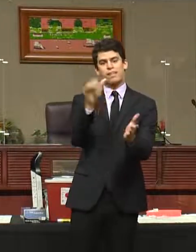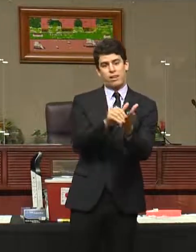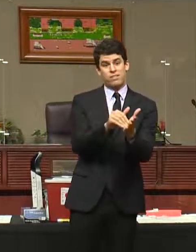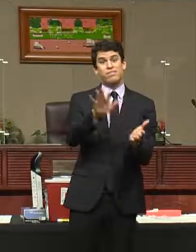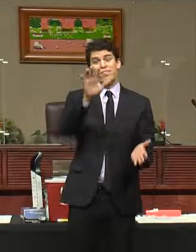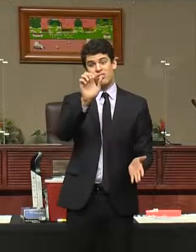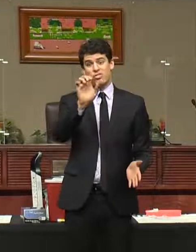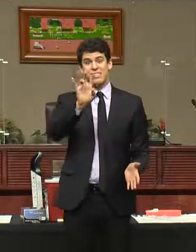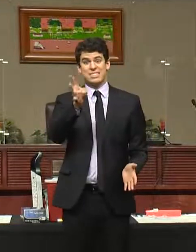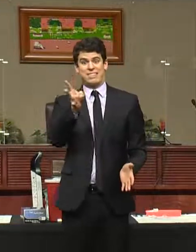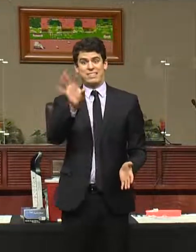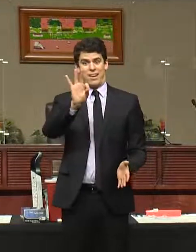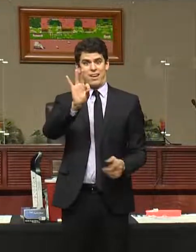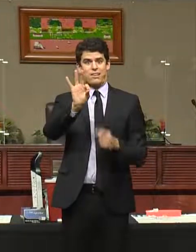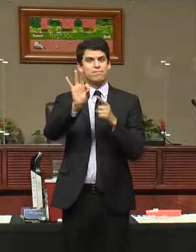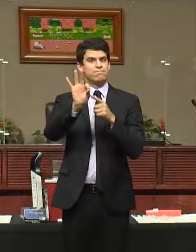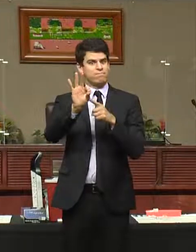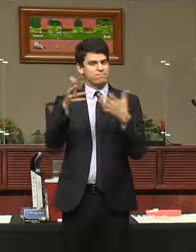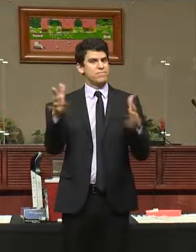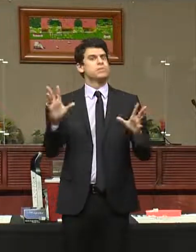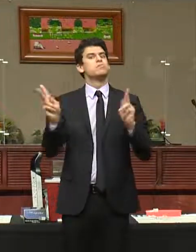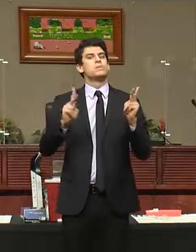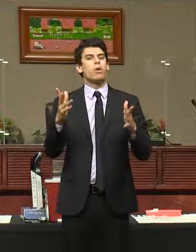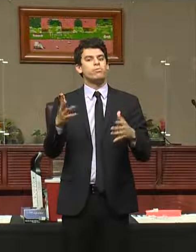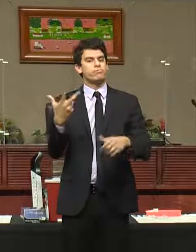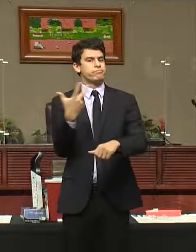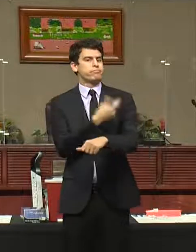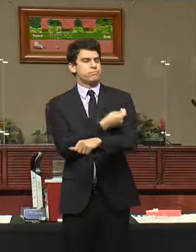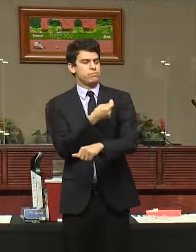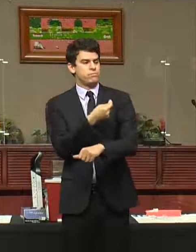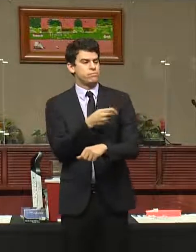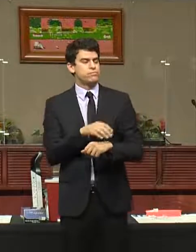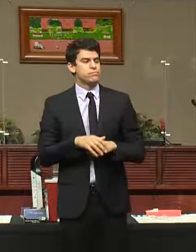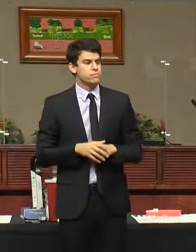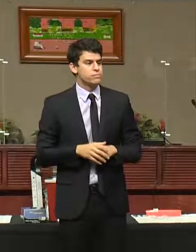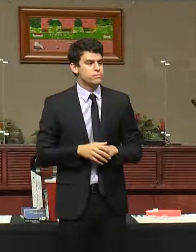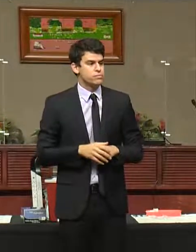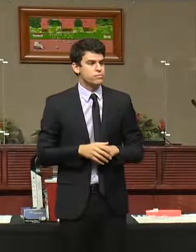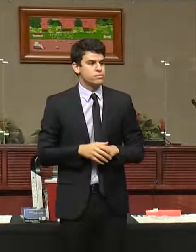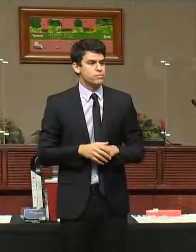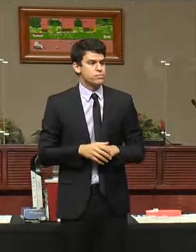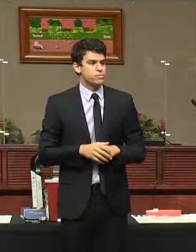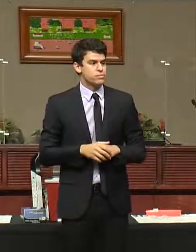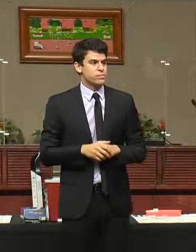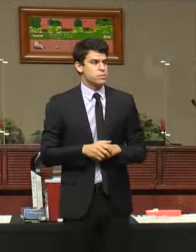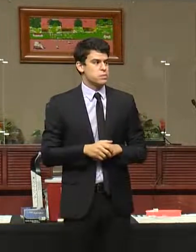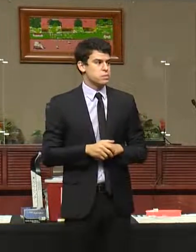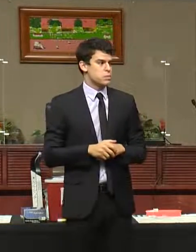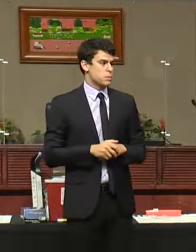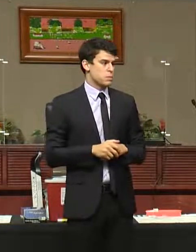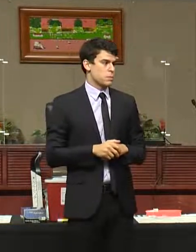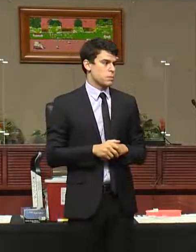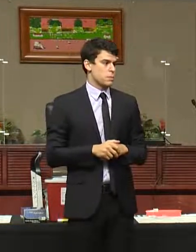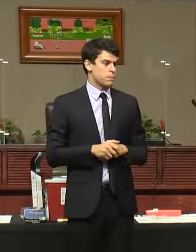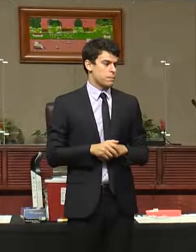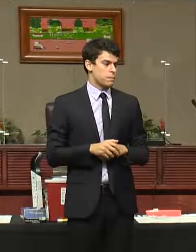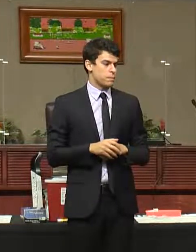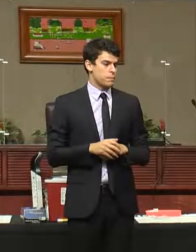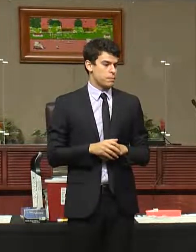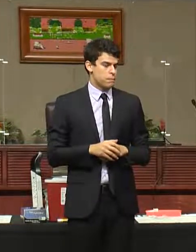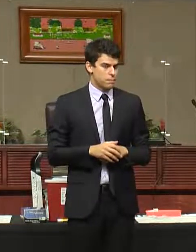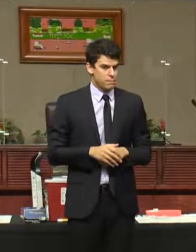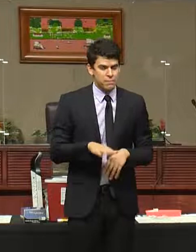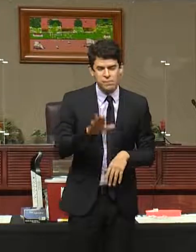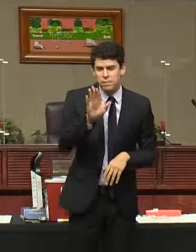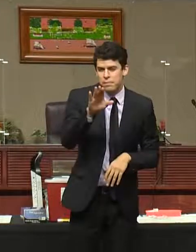518,579. Now, the numbers are going to be, I'm really under-reporting. I'm going to explain to you why. First, we still don't